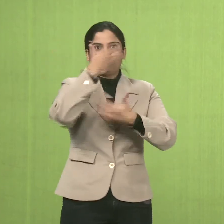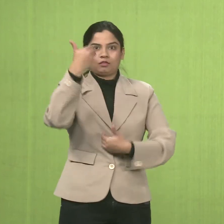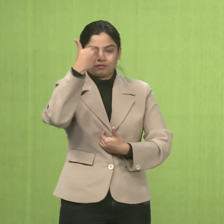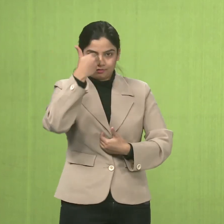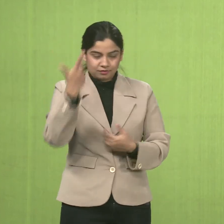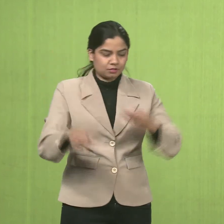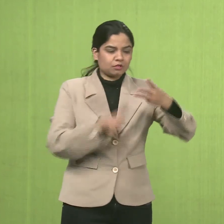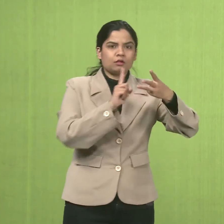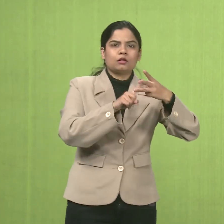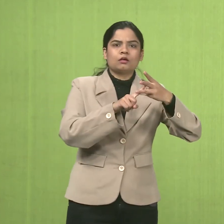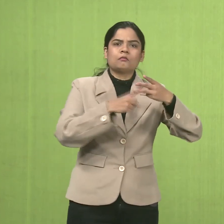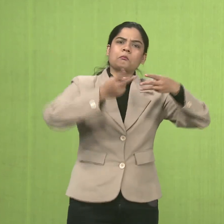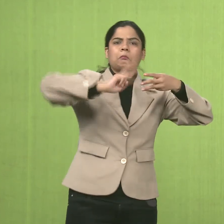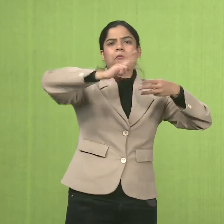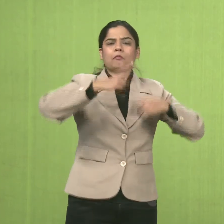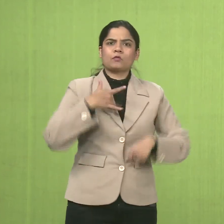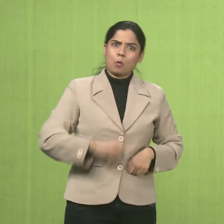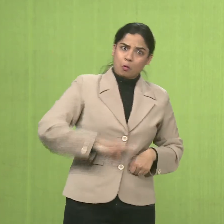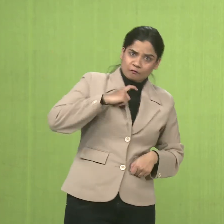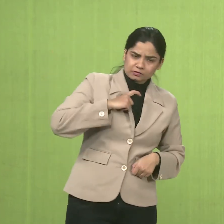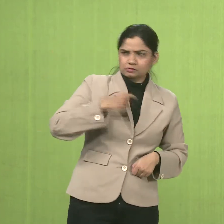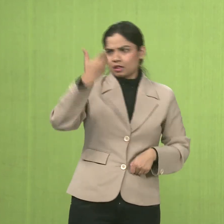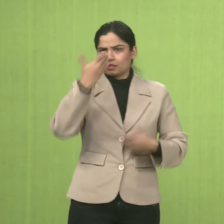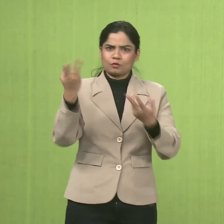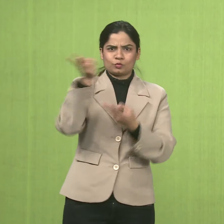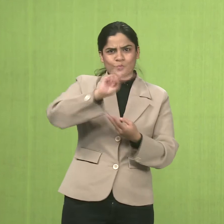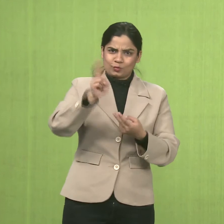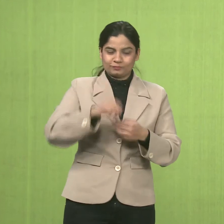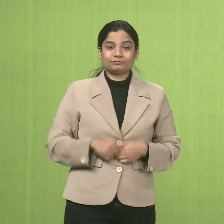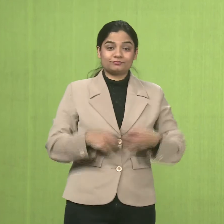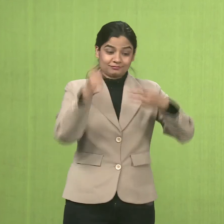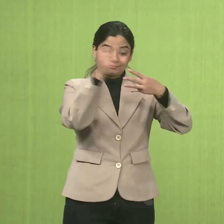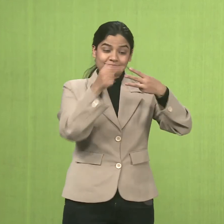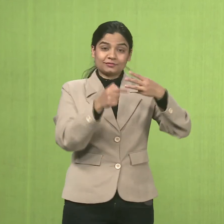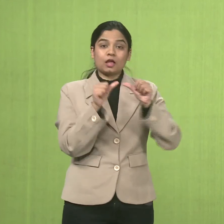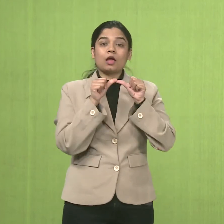awed. And third was conscious yet confident. Let's see the answer.